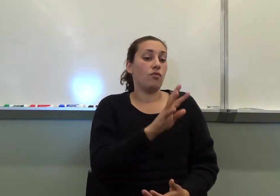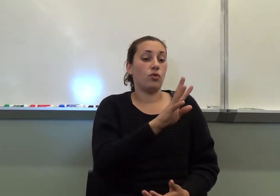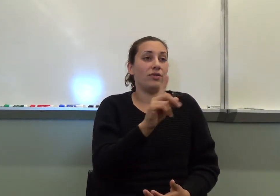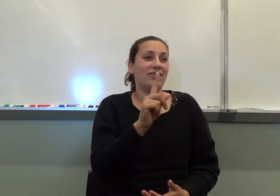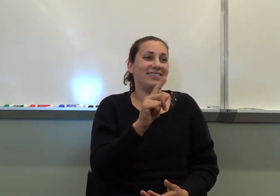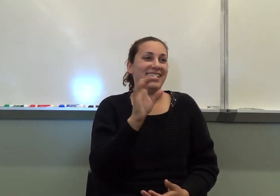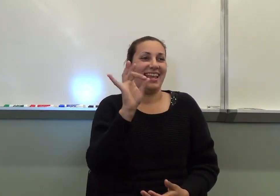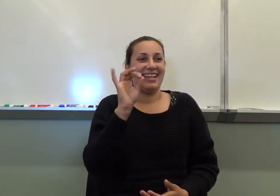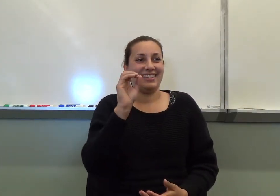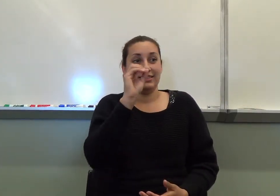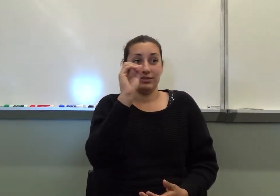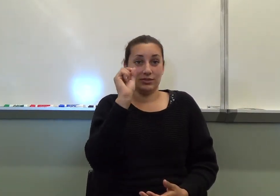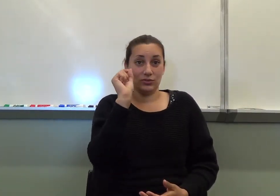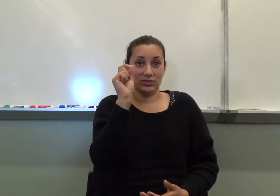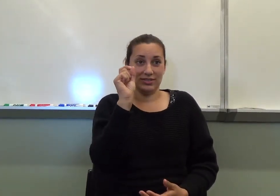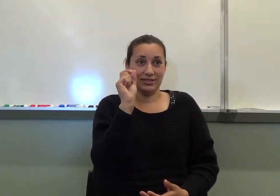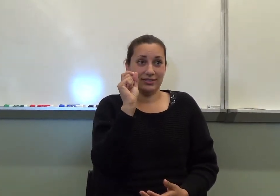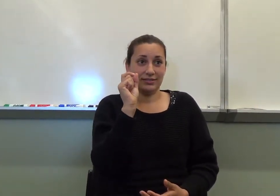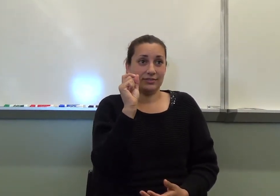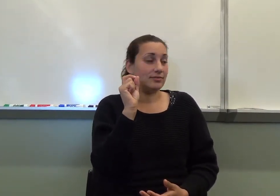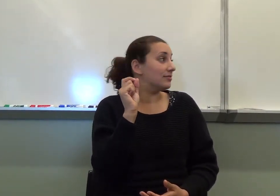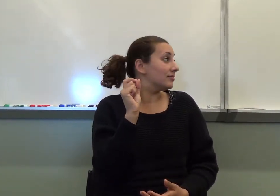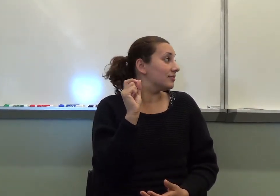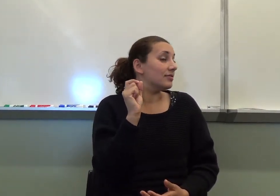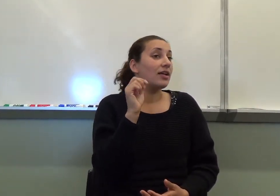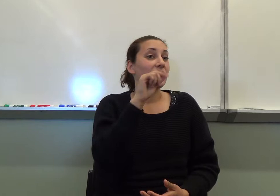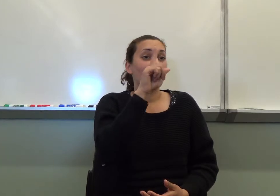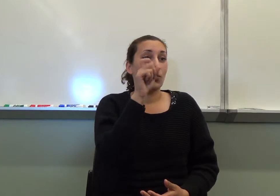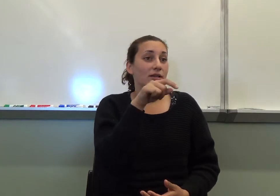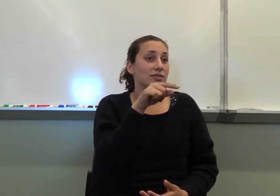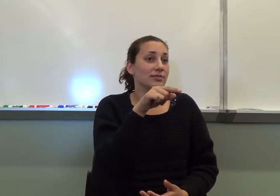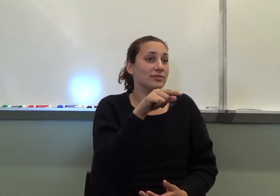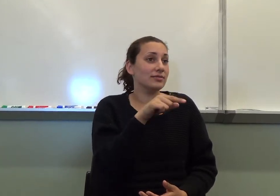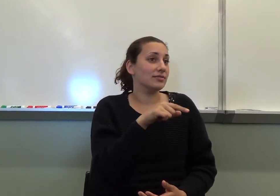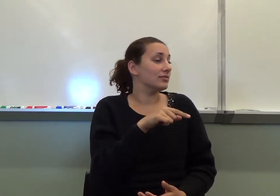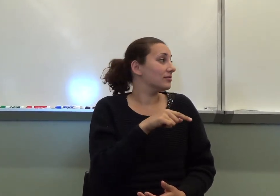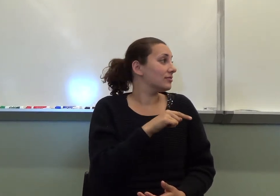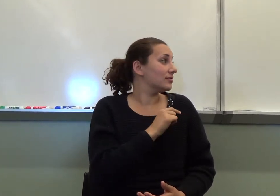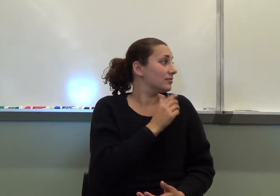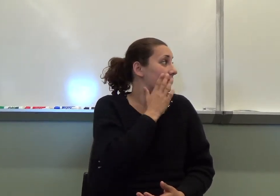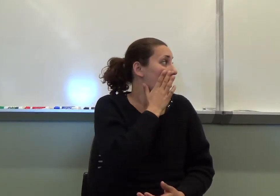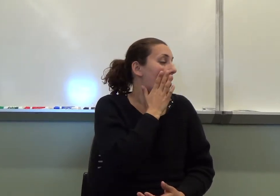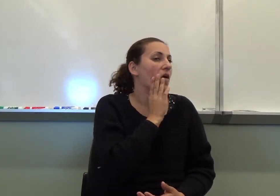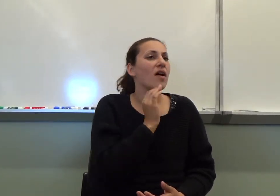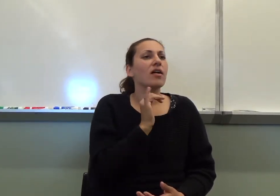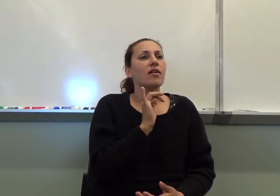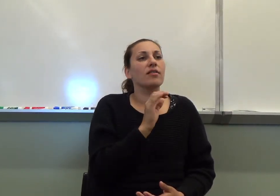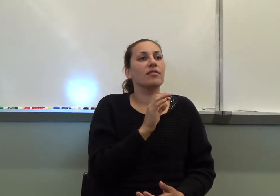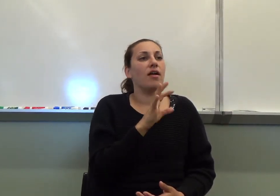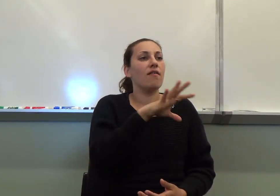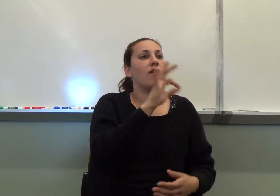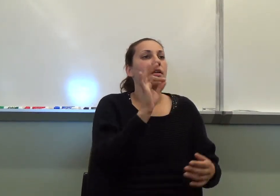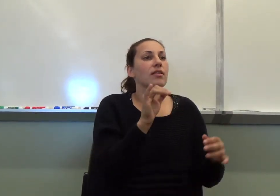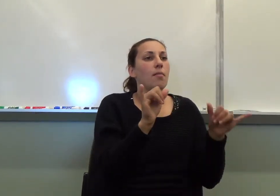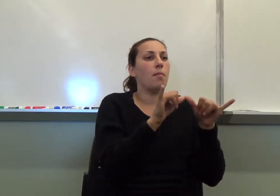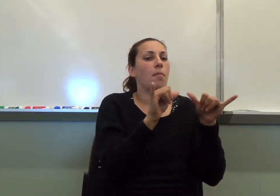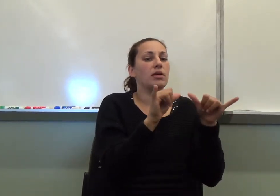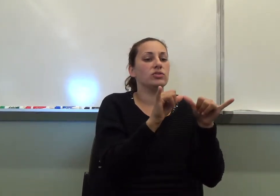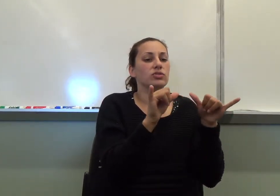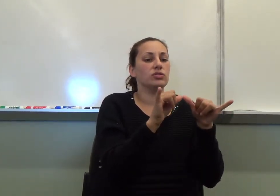degrees, and the question is, find the measure of the supplement. Okay, once again, you subtract